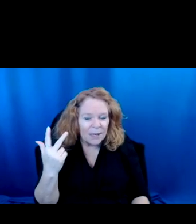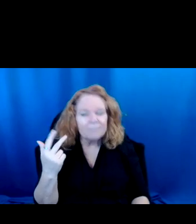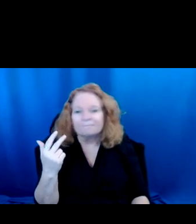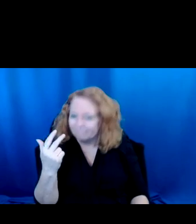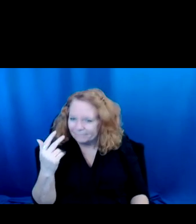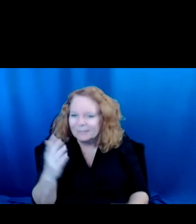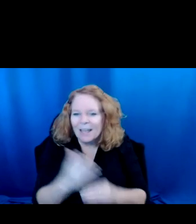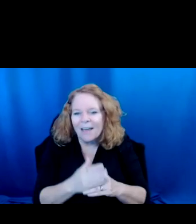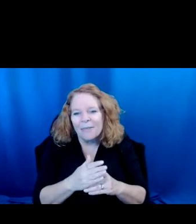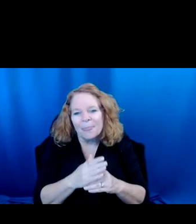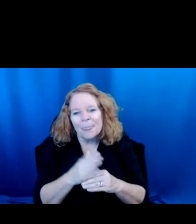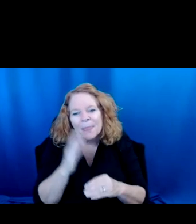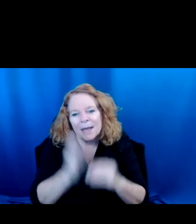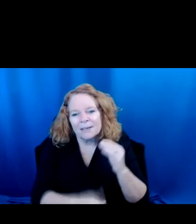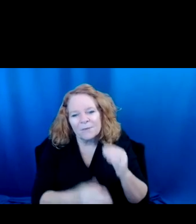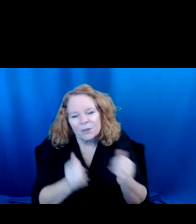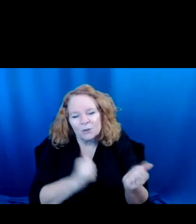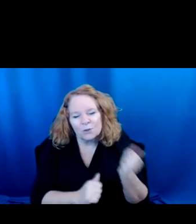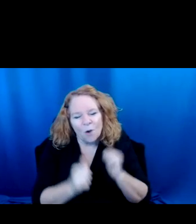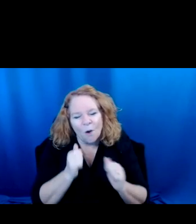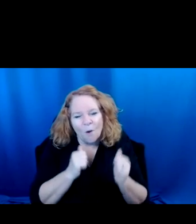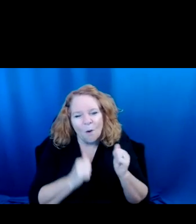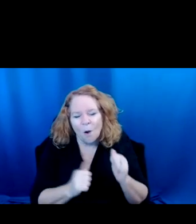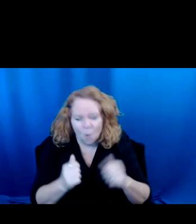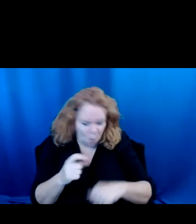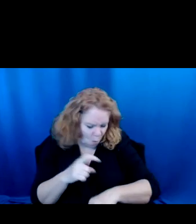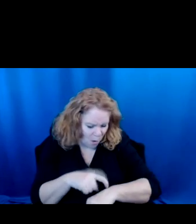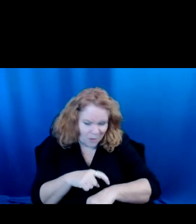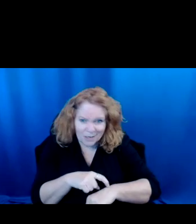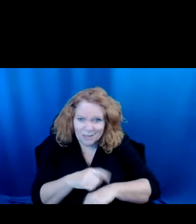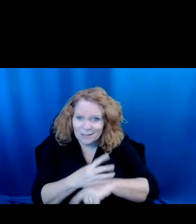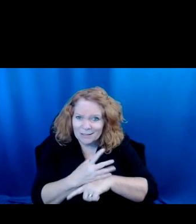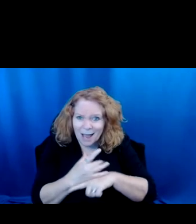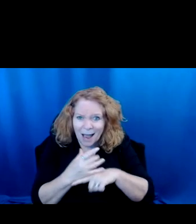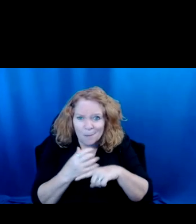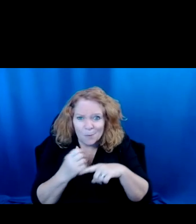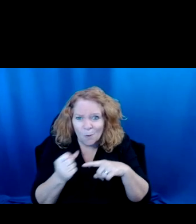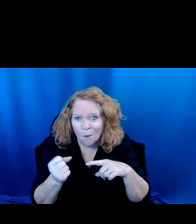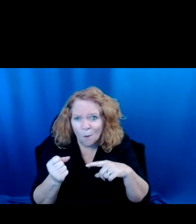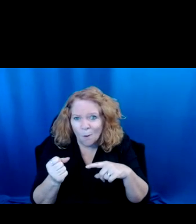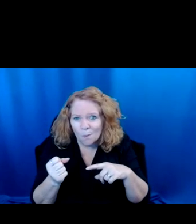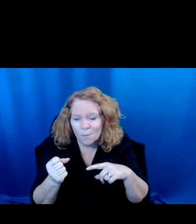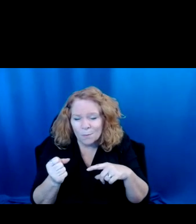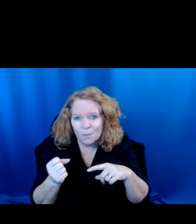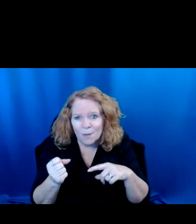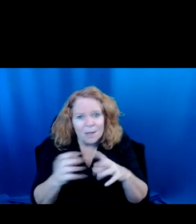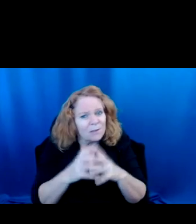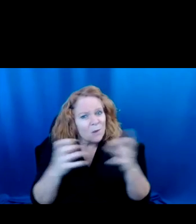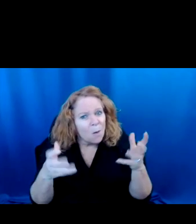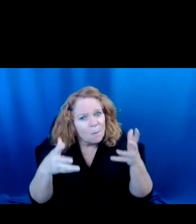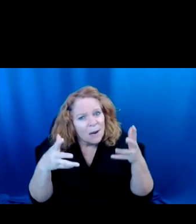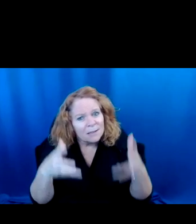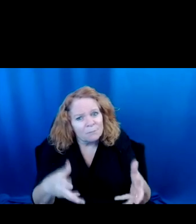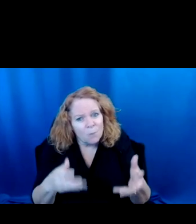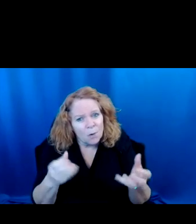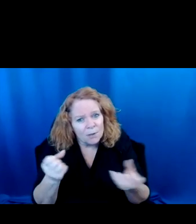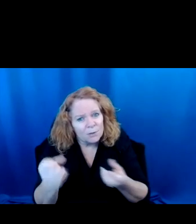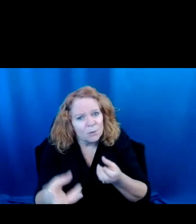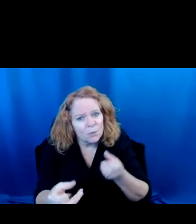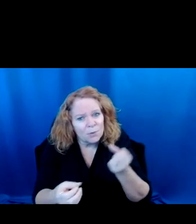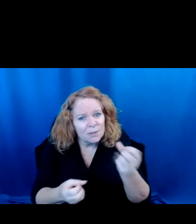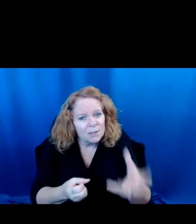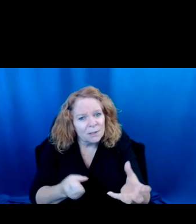It's the end of the show. Oh, where did the time go? There's so much more